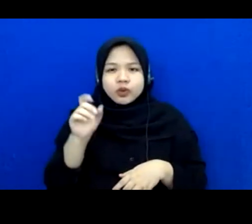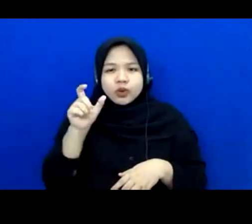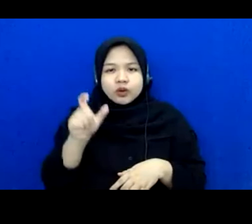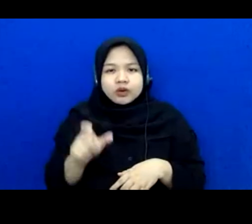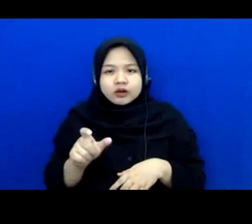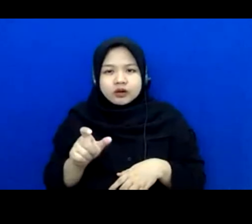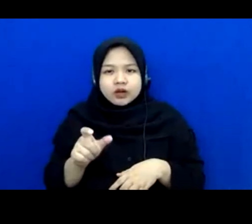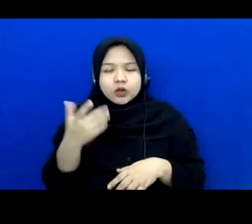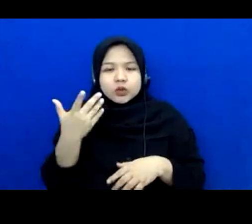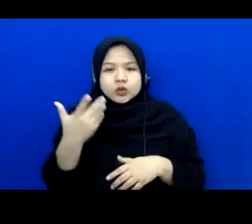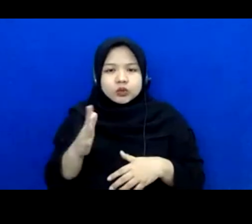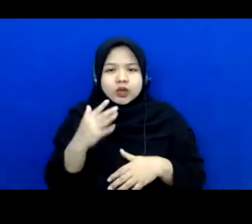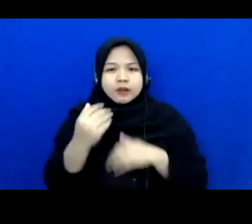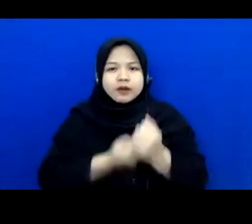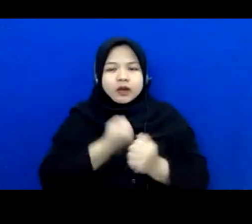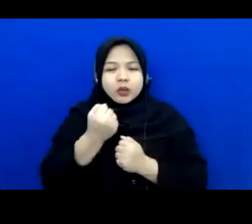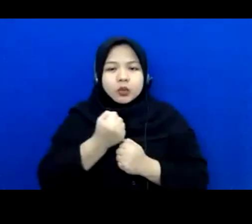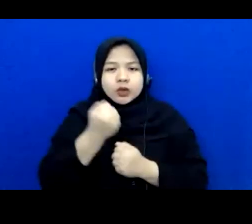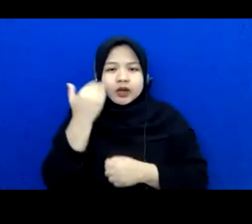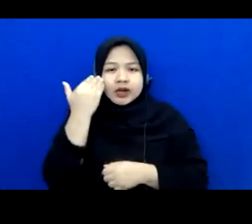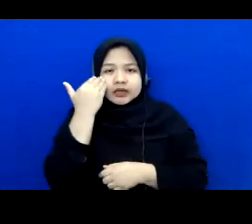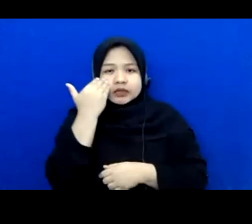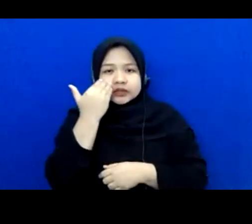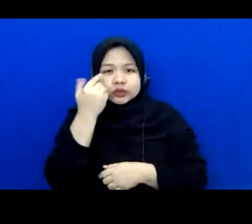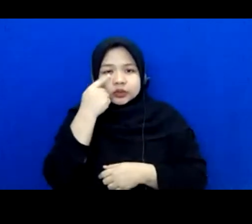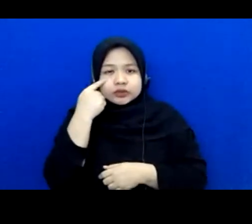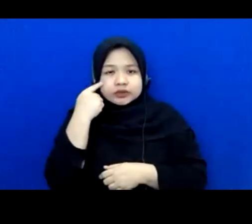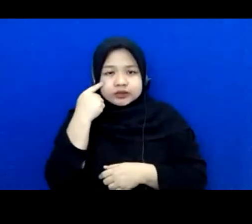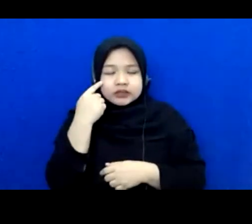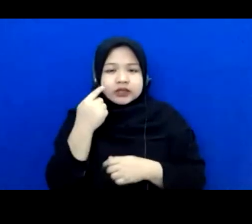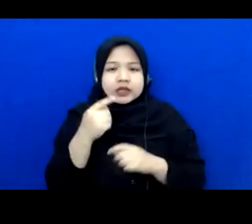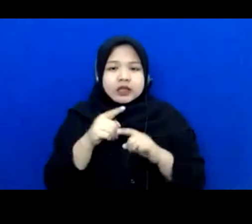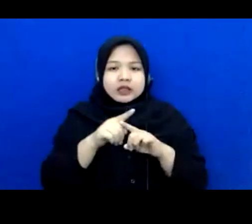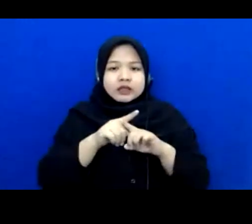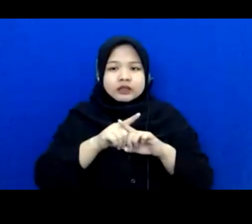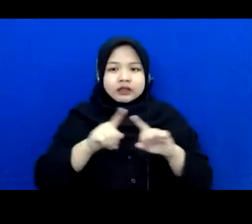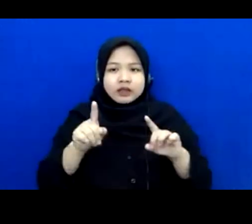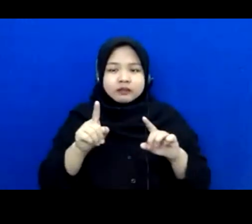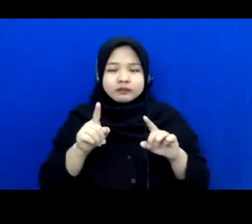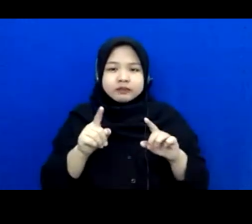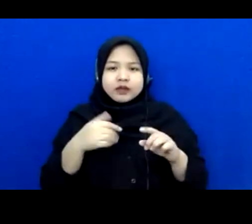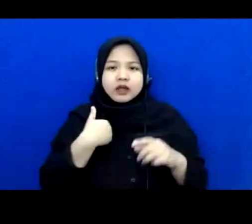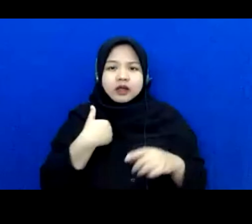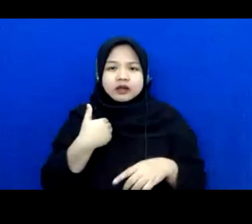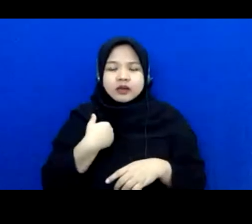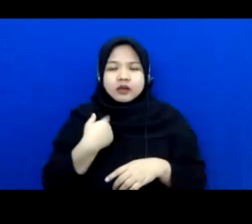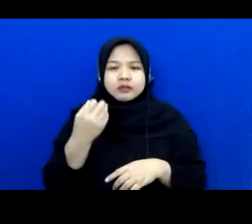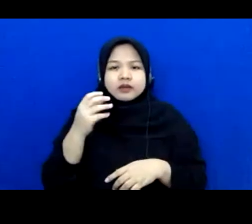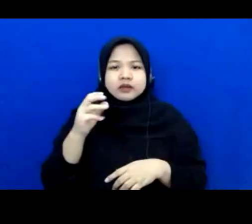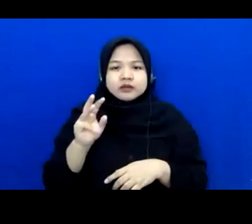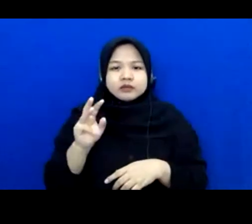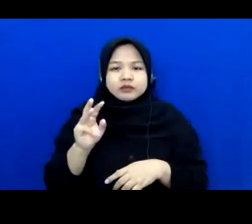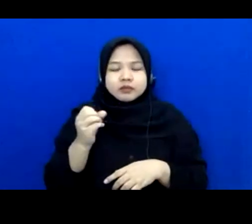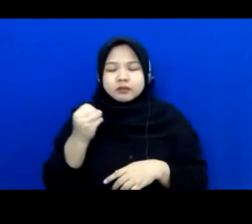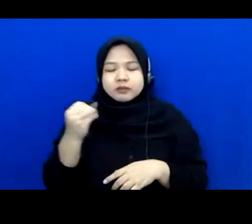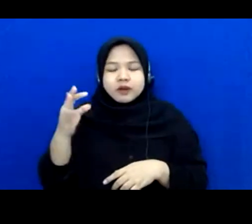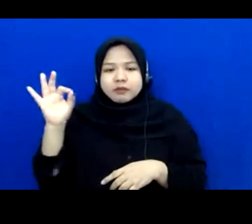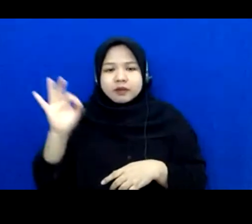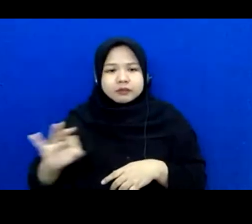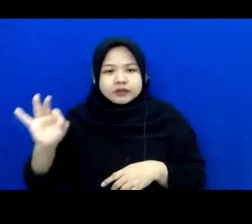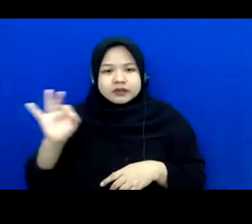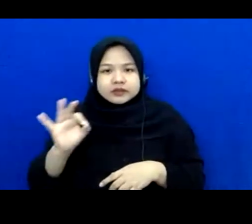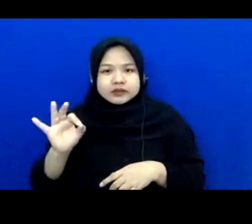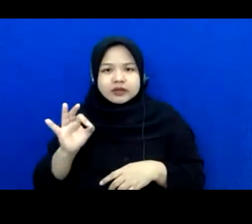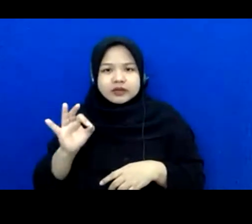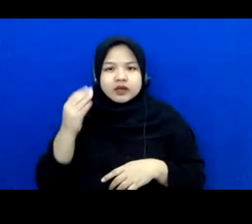surgery. And cataracts are the cause 75% of blindness. So that's a lot